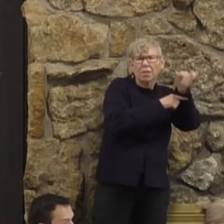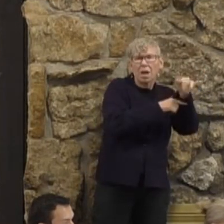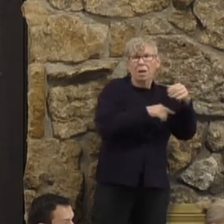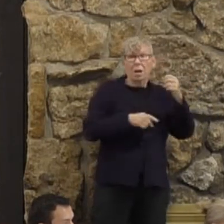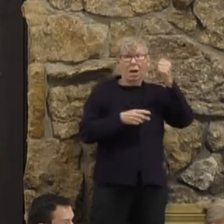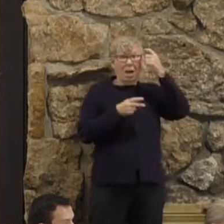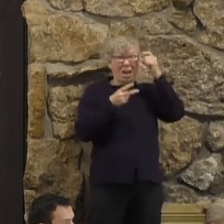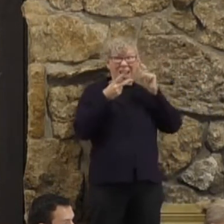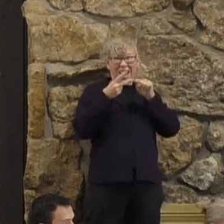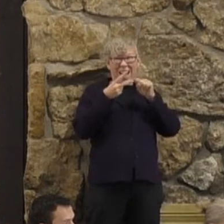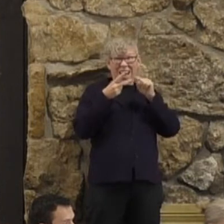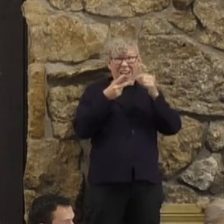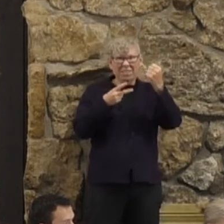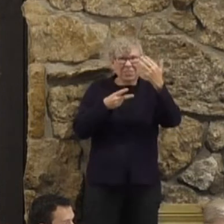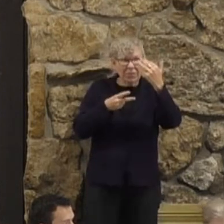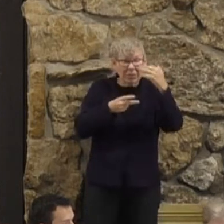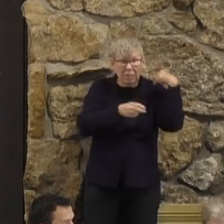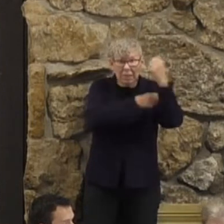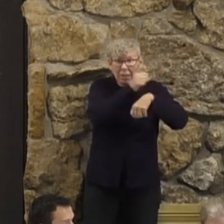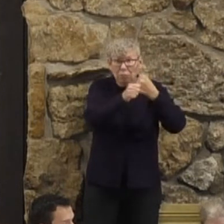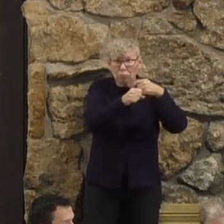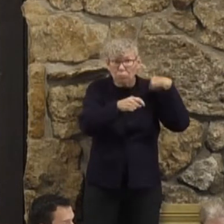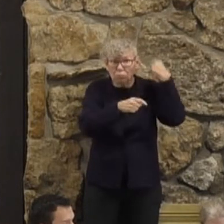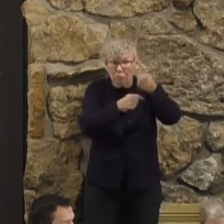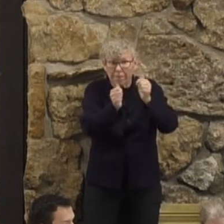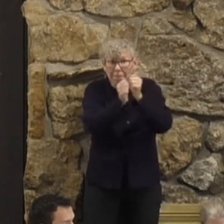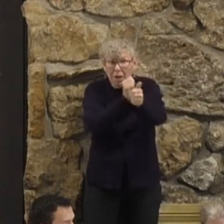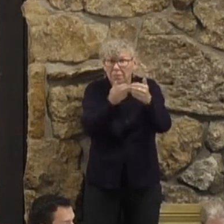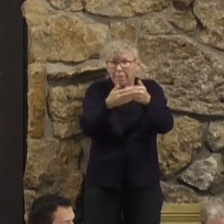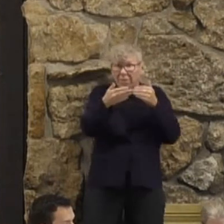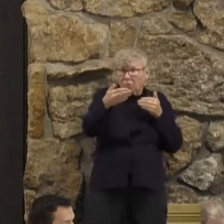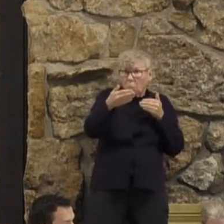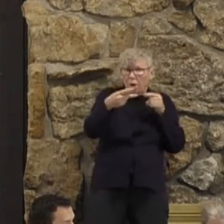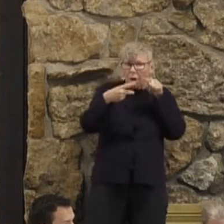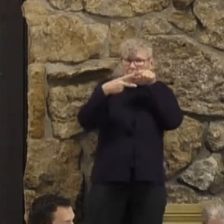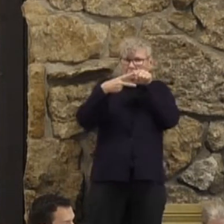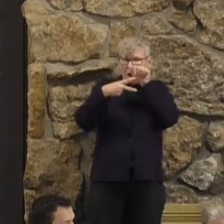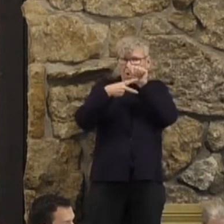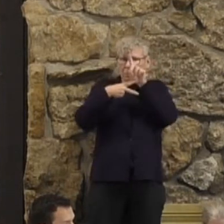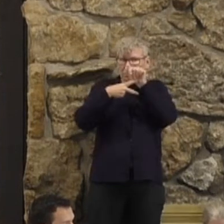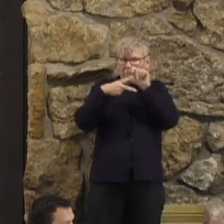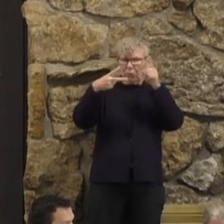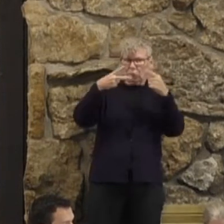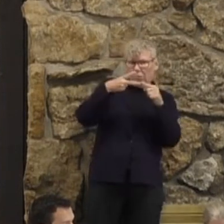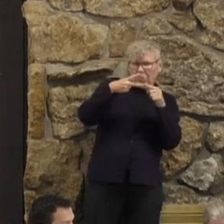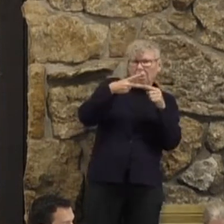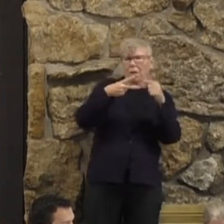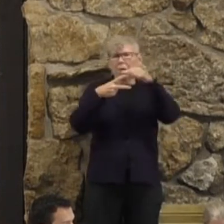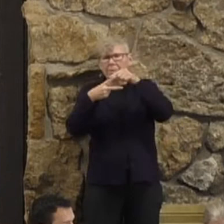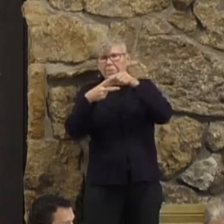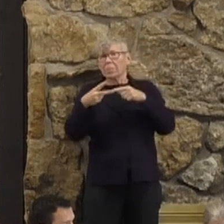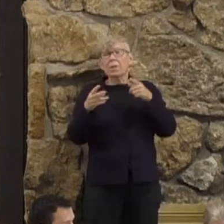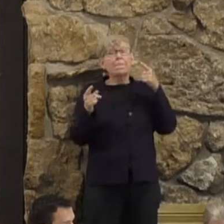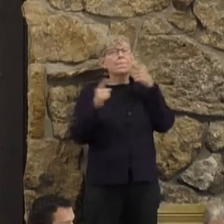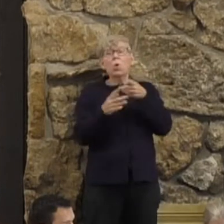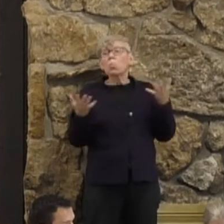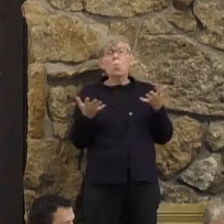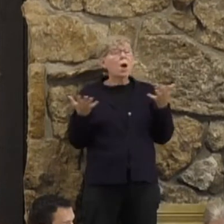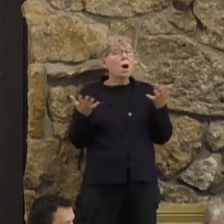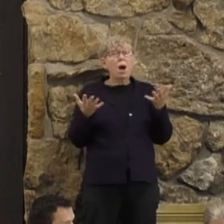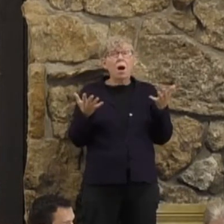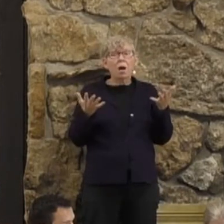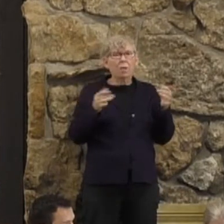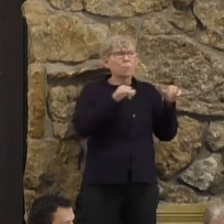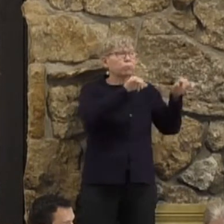incorporate the ADA standards. So regardless of which law you're talking about, we're going to be talking about the same ultimate point, which is effective